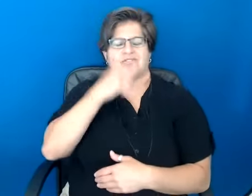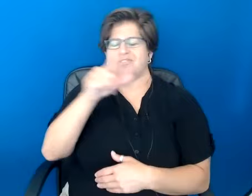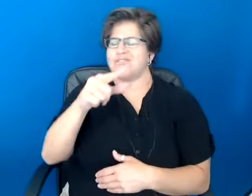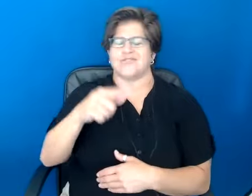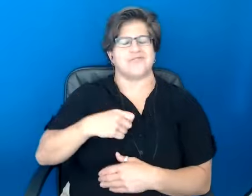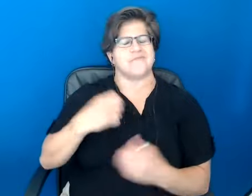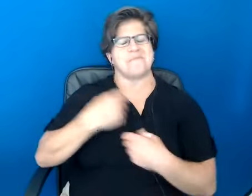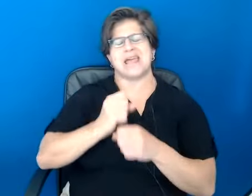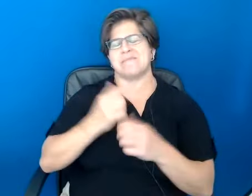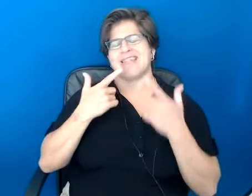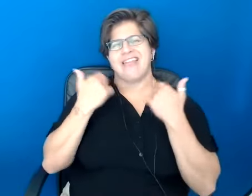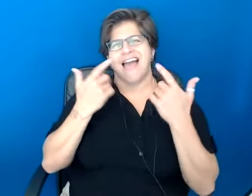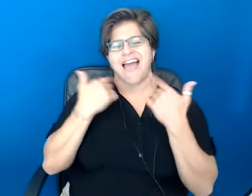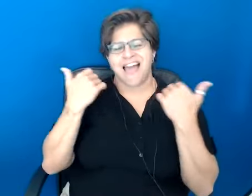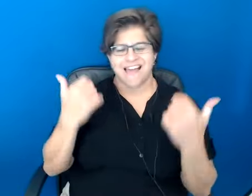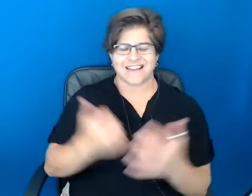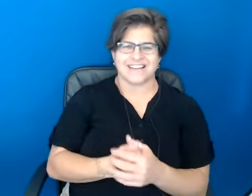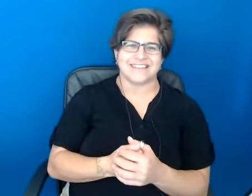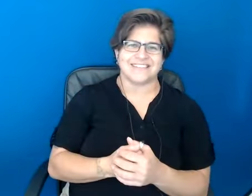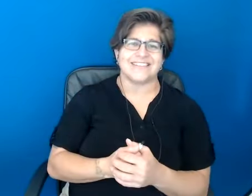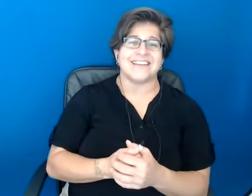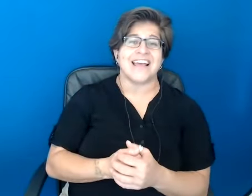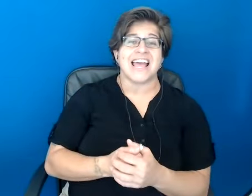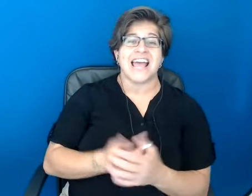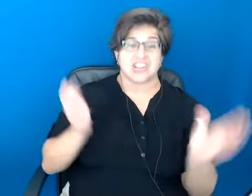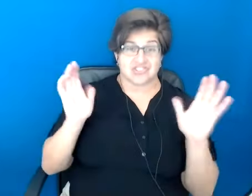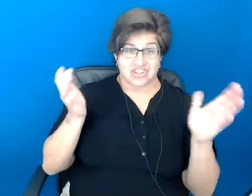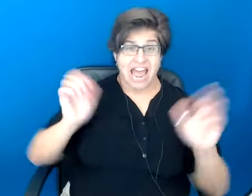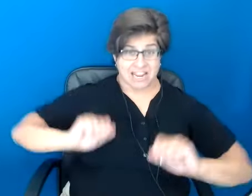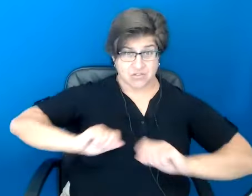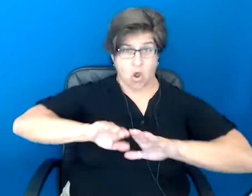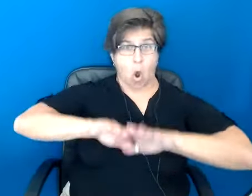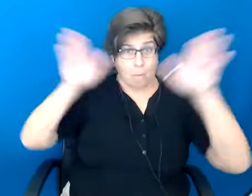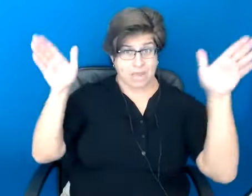Myra. Thank you, Eileen. Love you, Scottish girls.